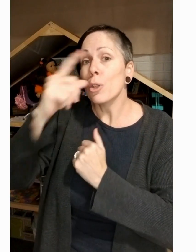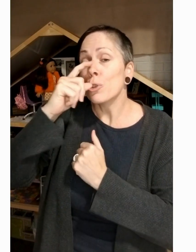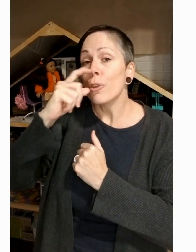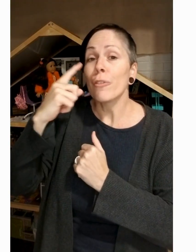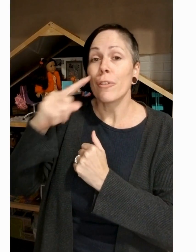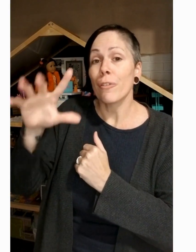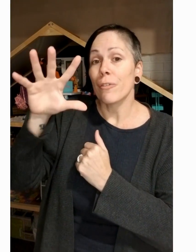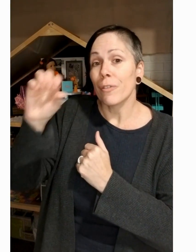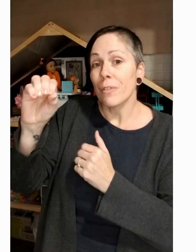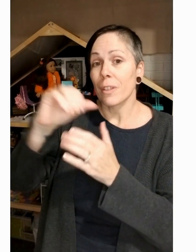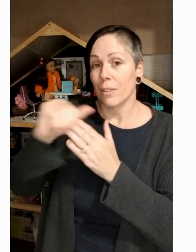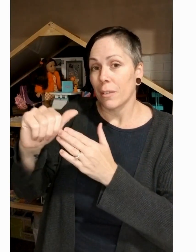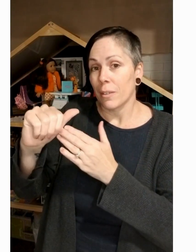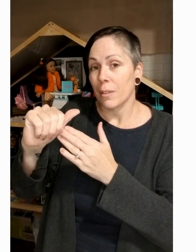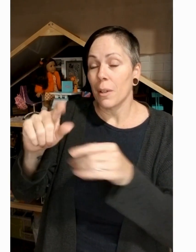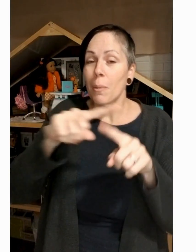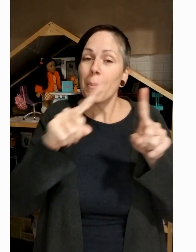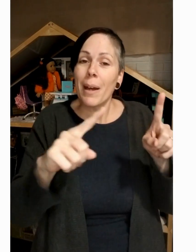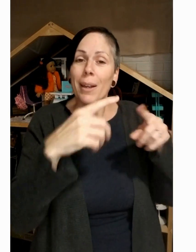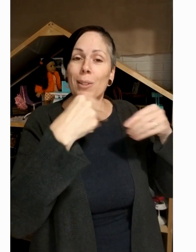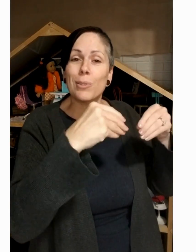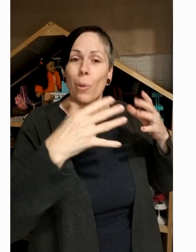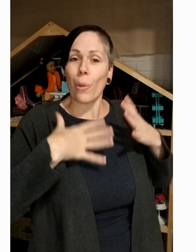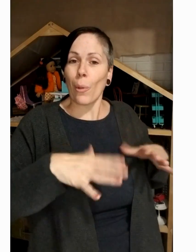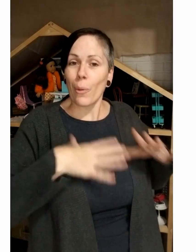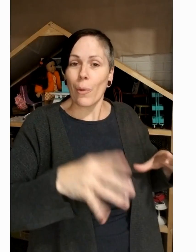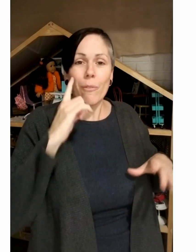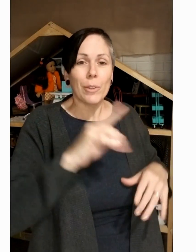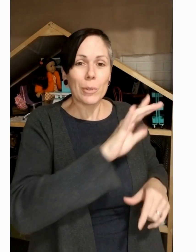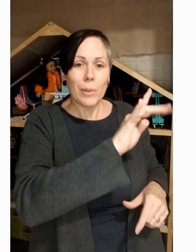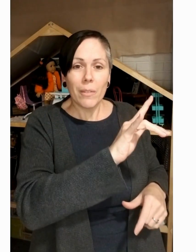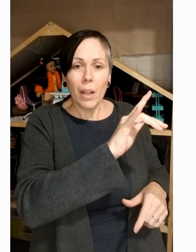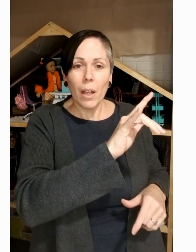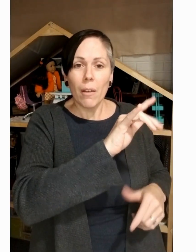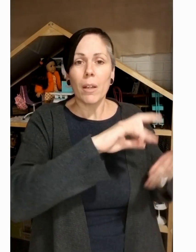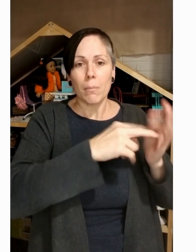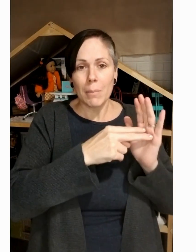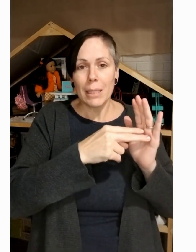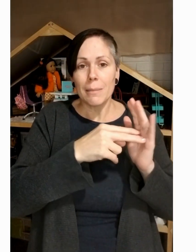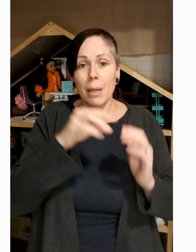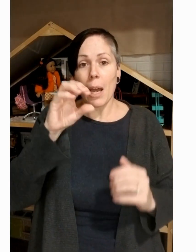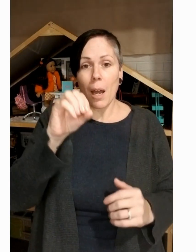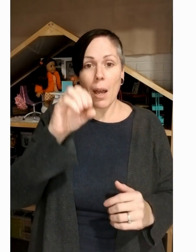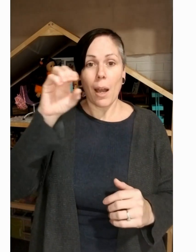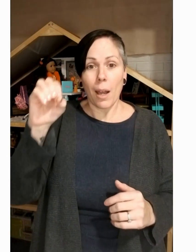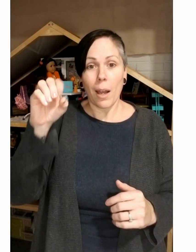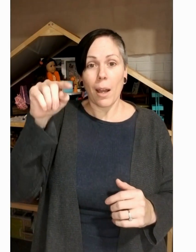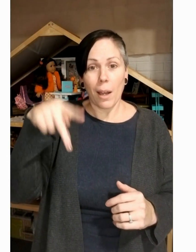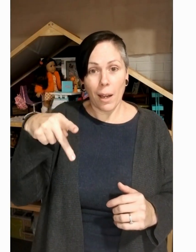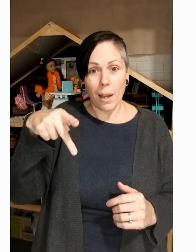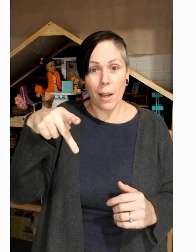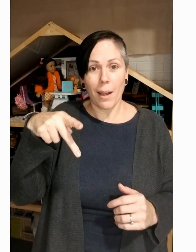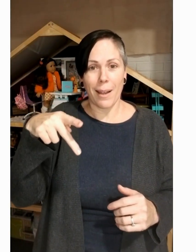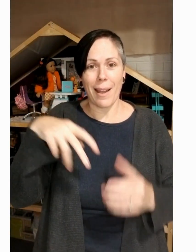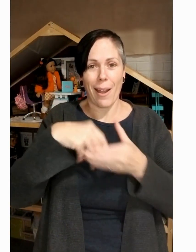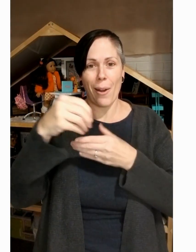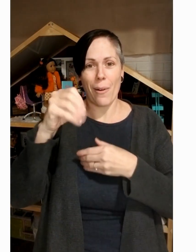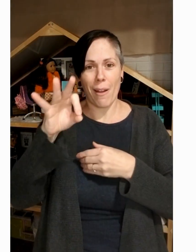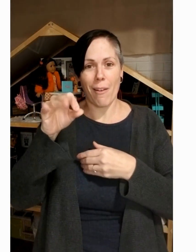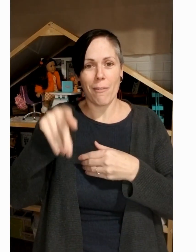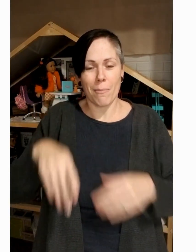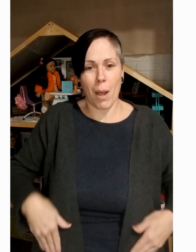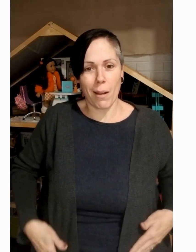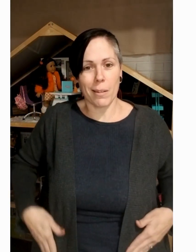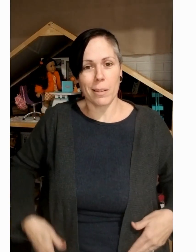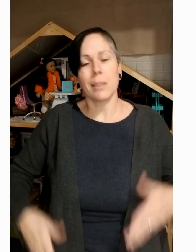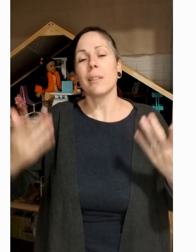25. Well, then my out of pocket is 25, right? So those are 2 things to keep in mind. And then my